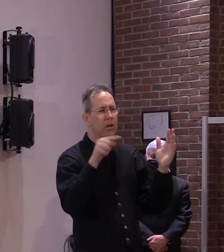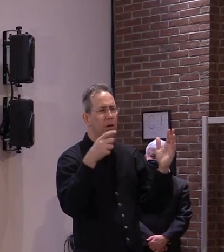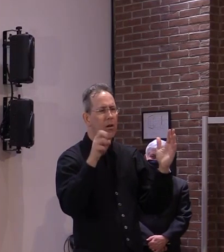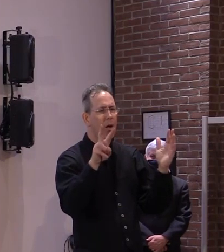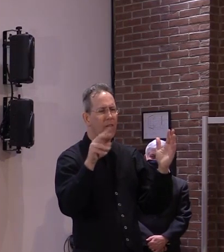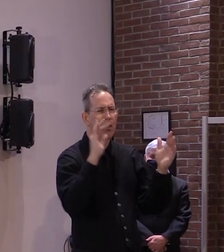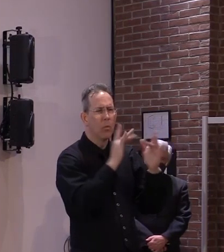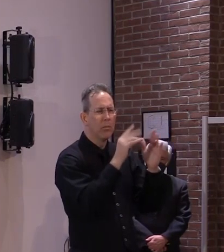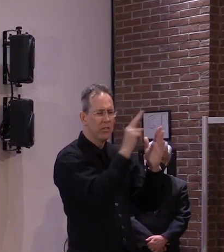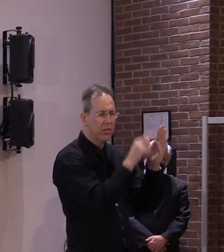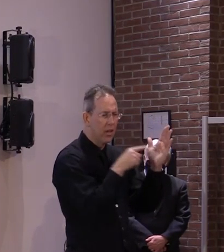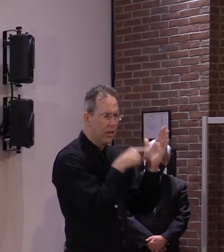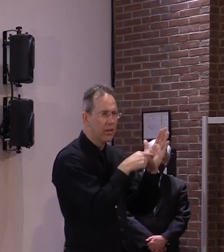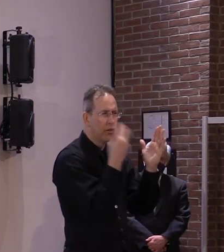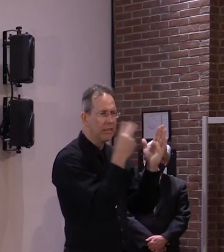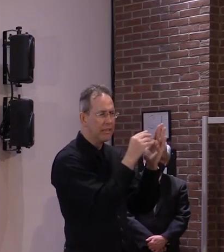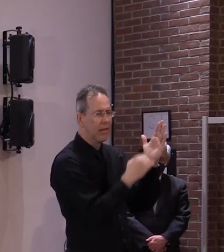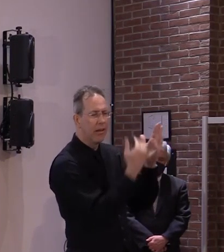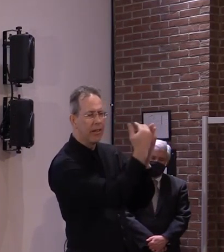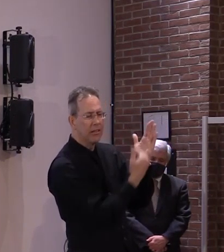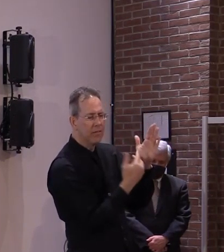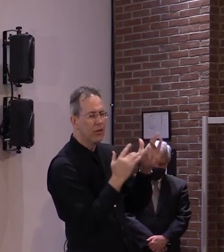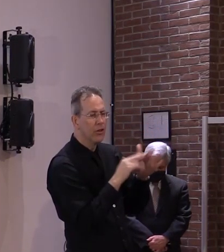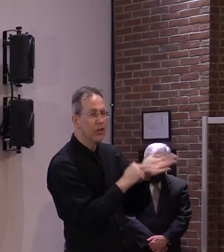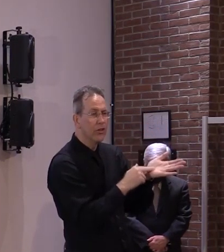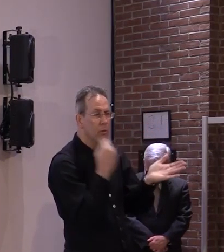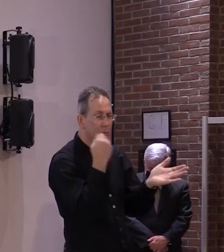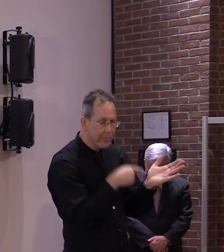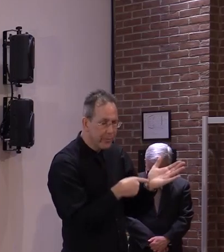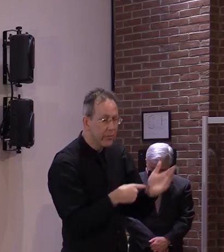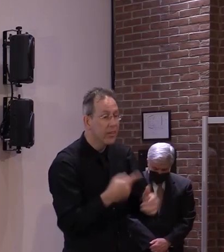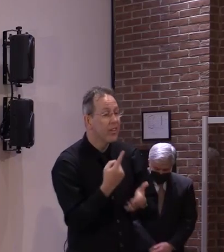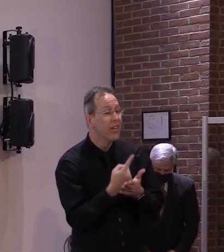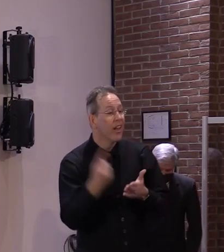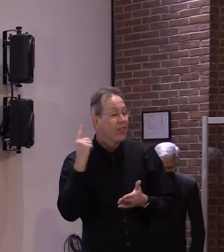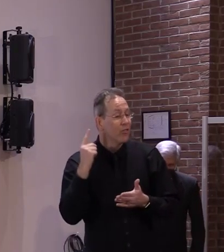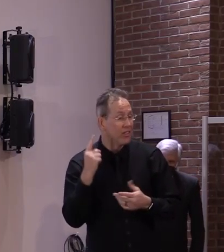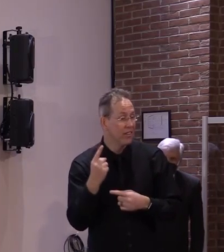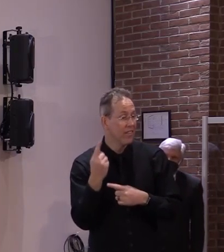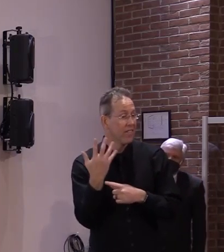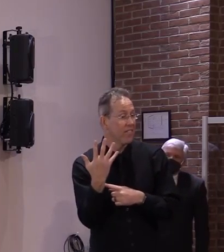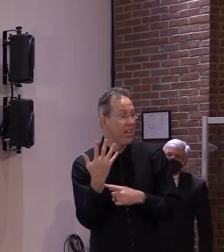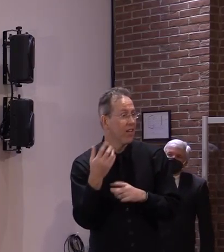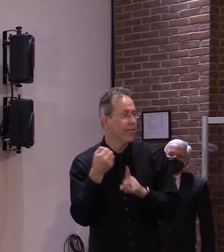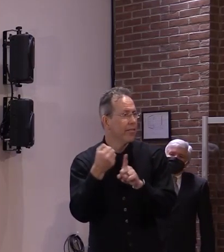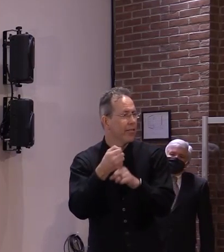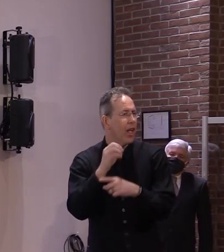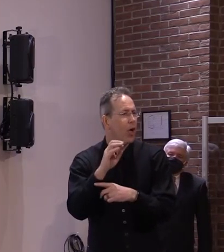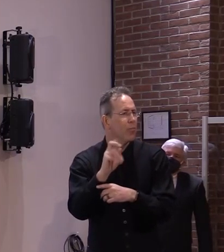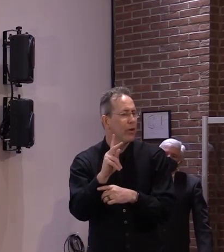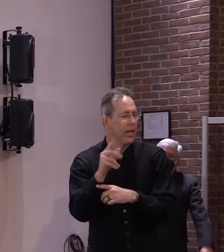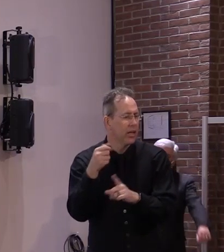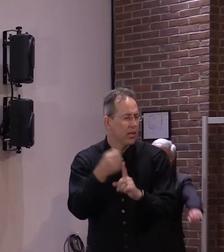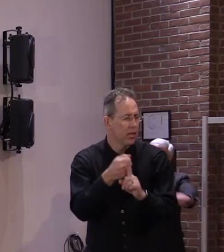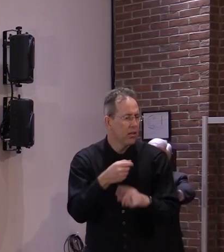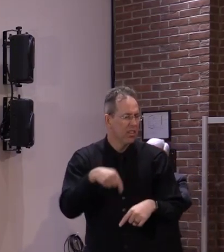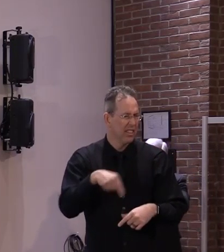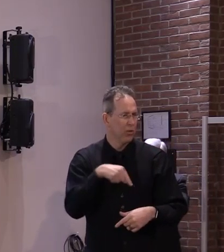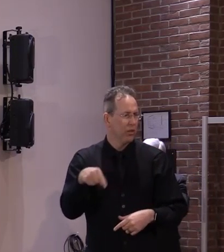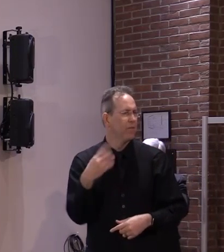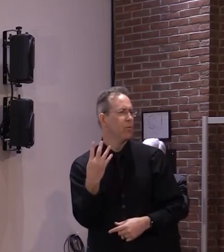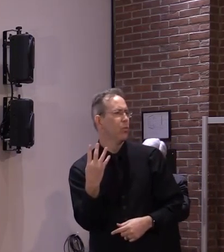5 last week. So the number of outbreaks continued to decrease. The size of the outbreaks are relatively small compared to what